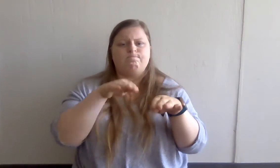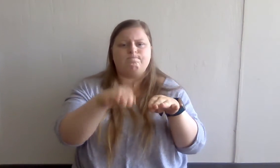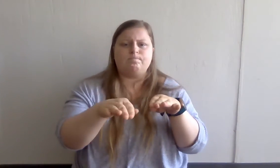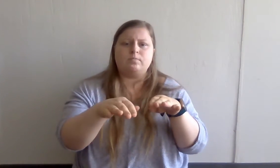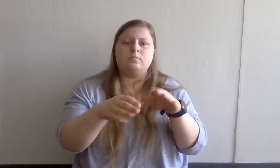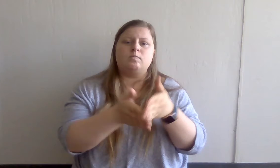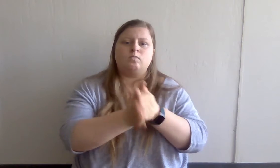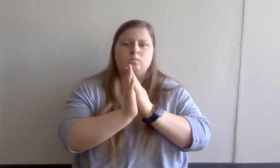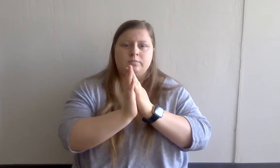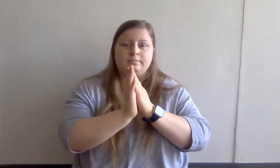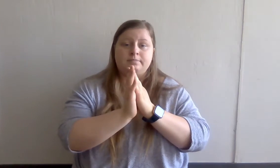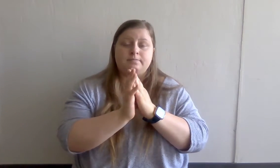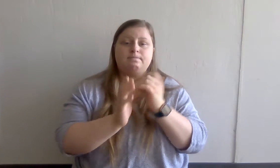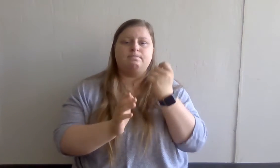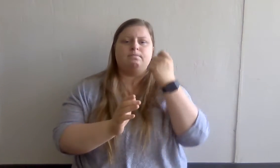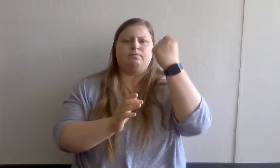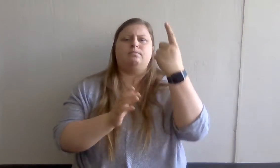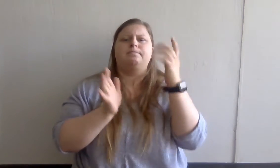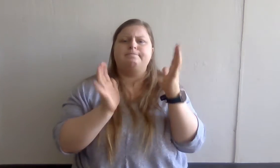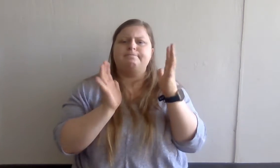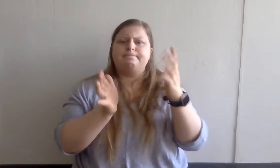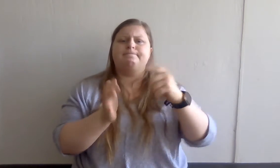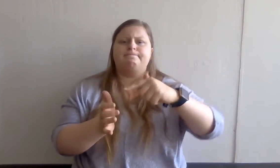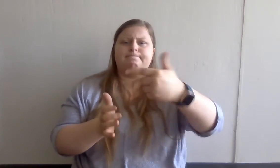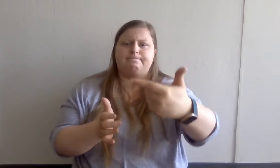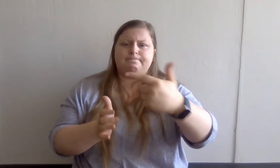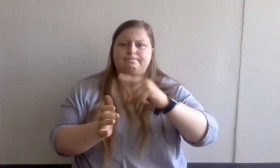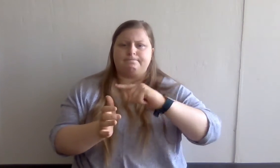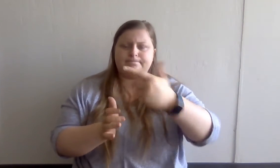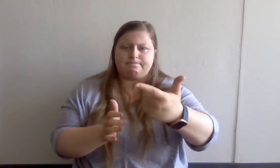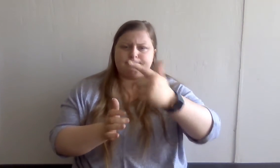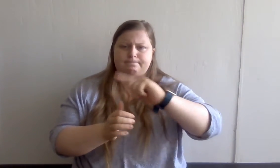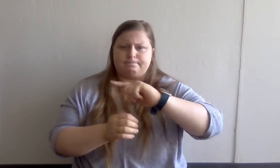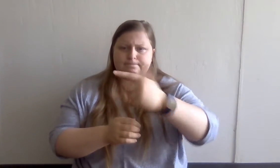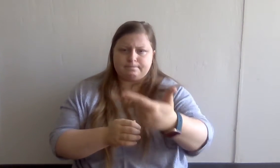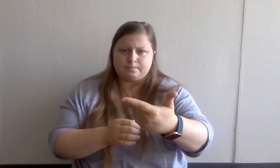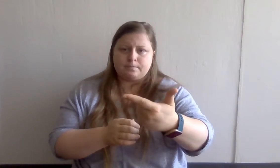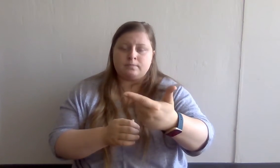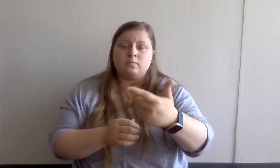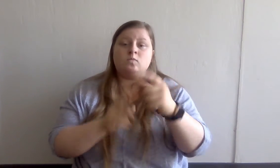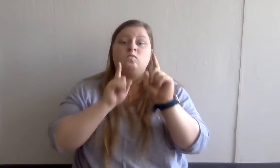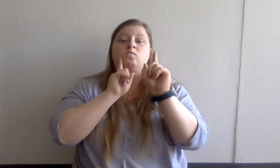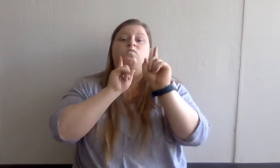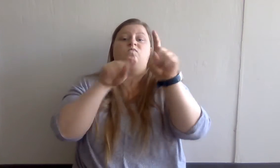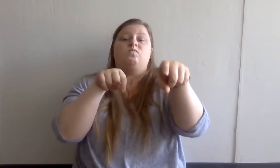They can follow 2-step requests and understand turn-taking in a conversation.